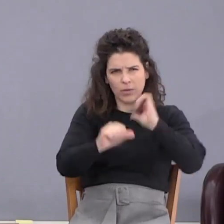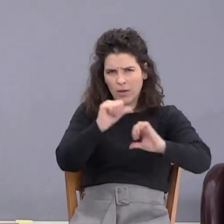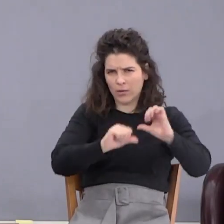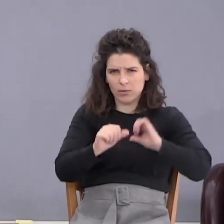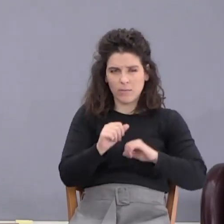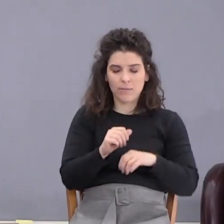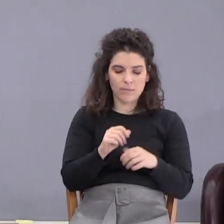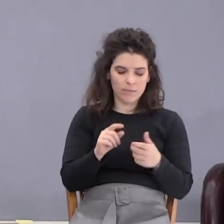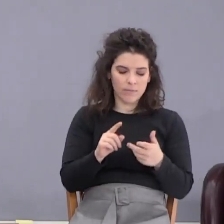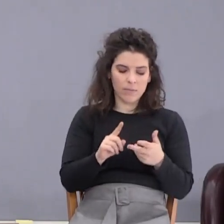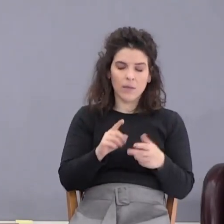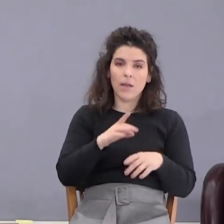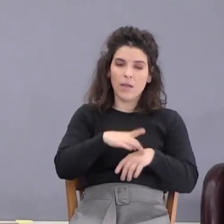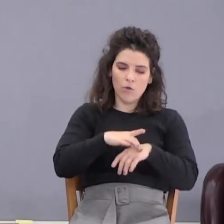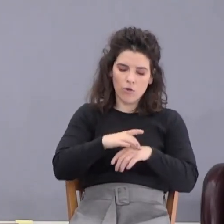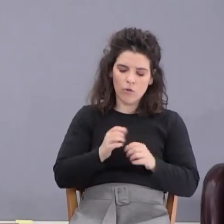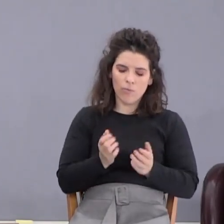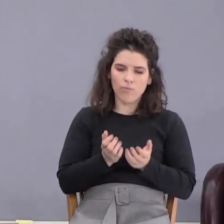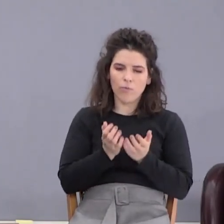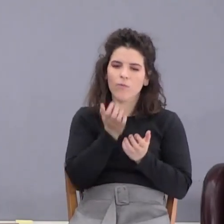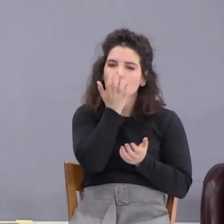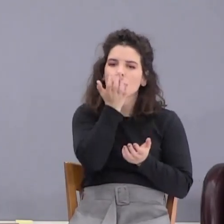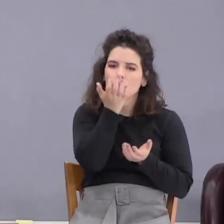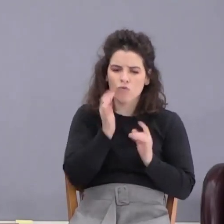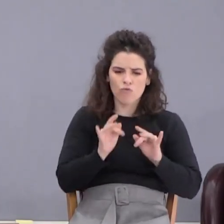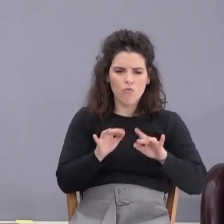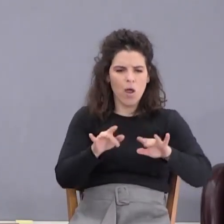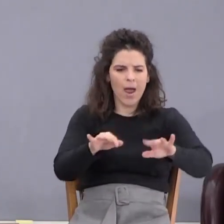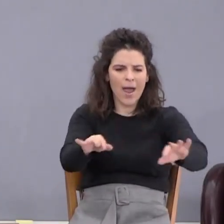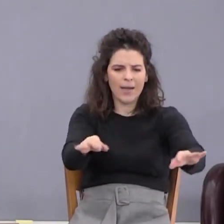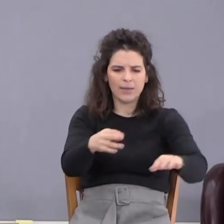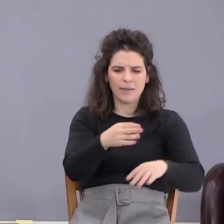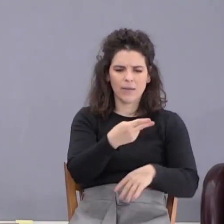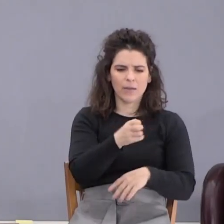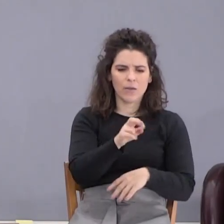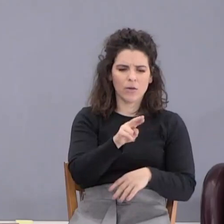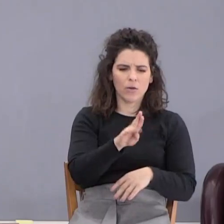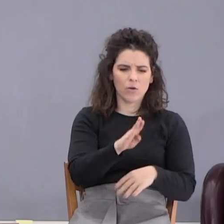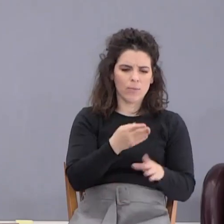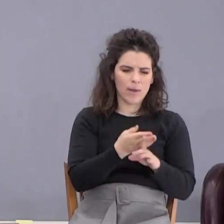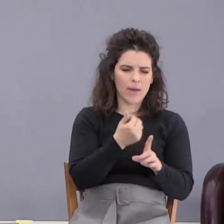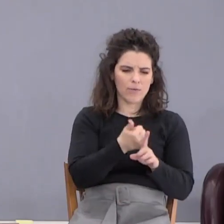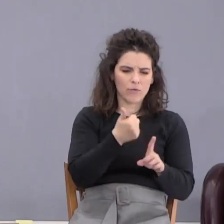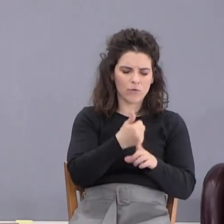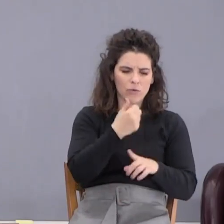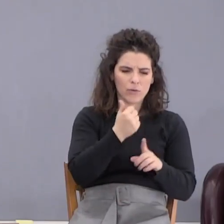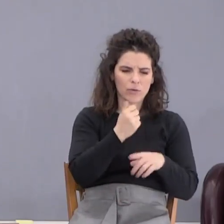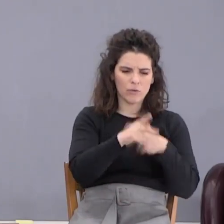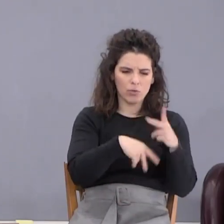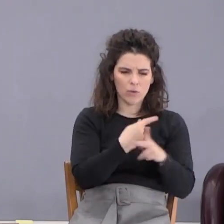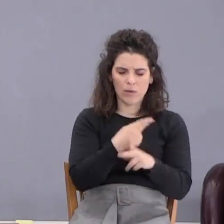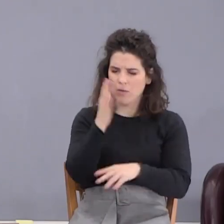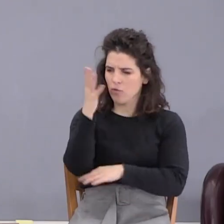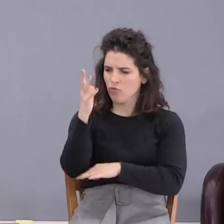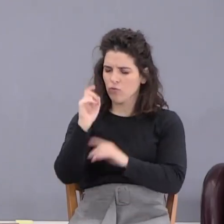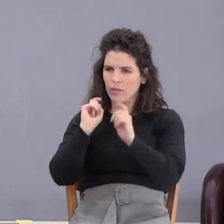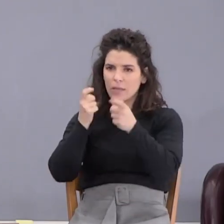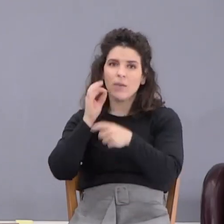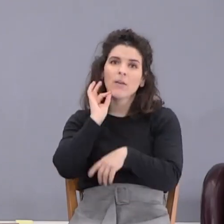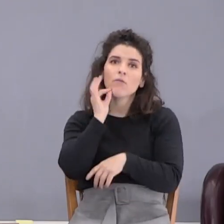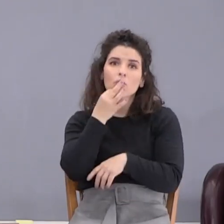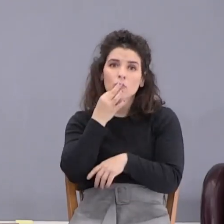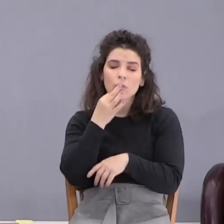Verse 12, and the earth brought forth grass and herb-yielding seed after his kind, and the tree-yielding